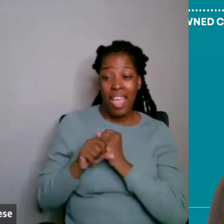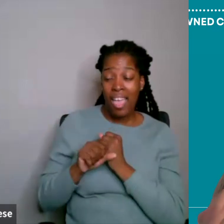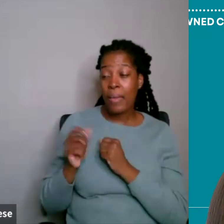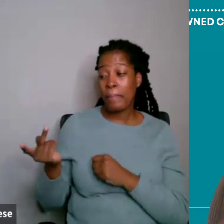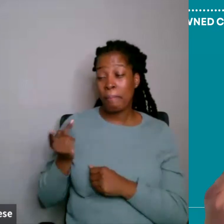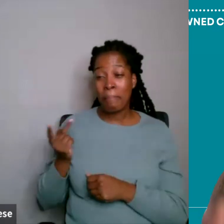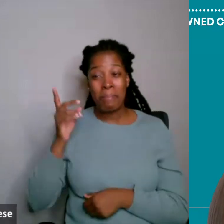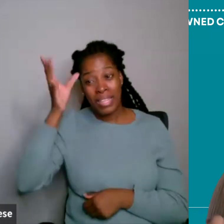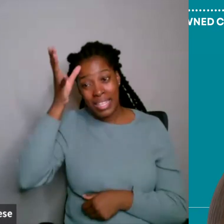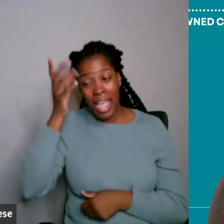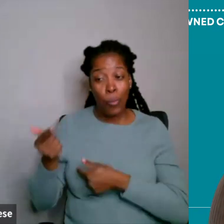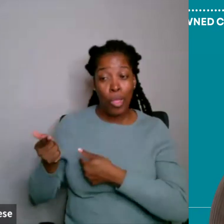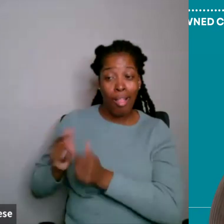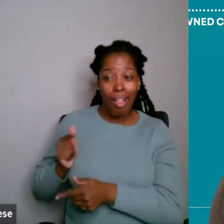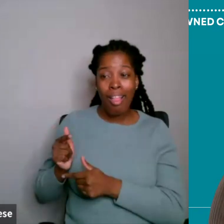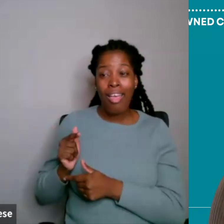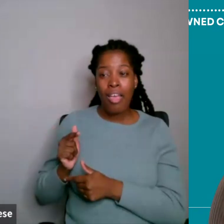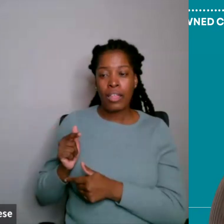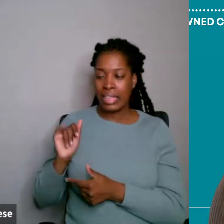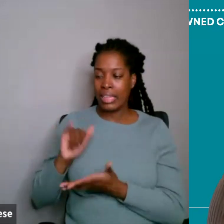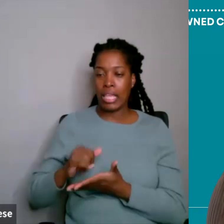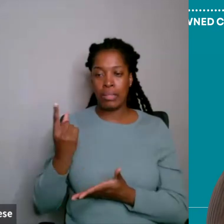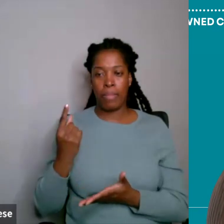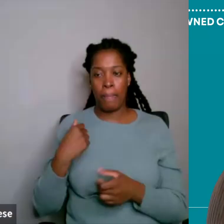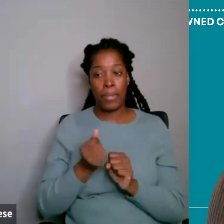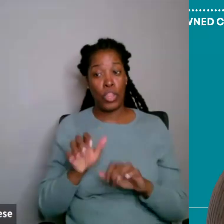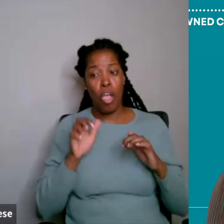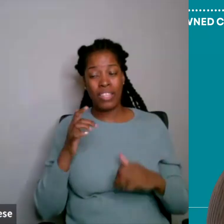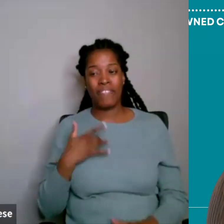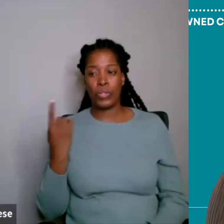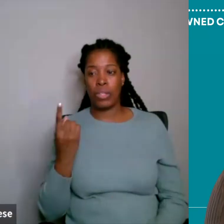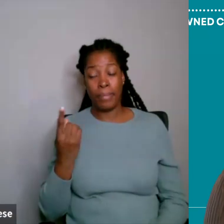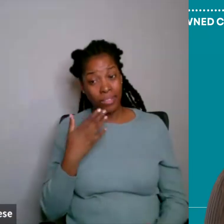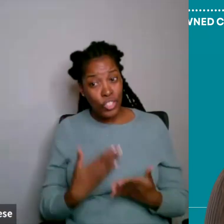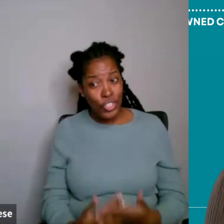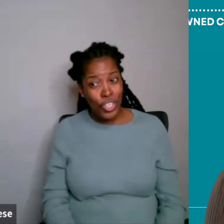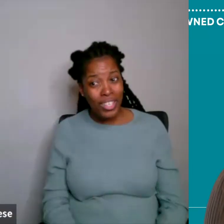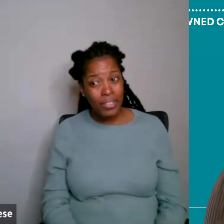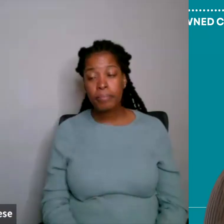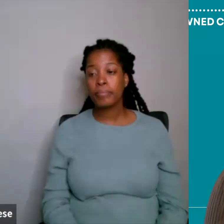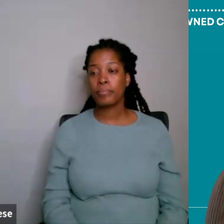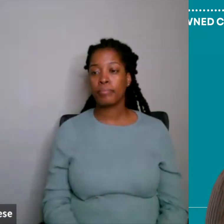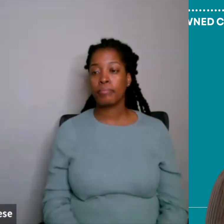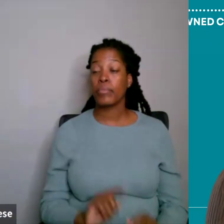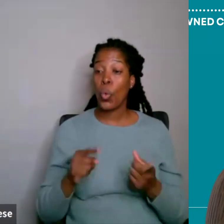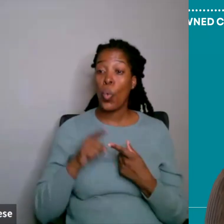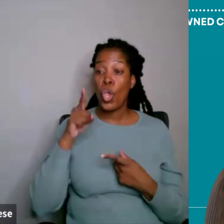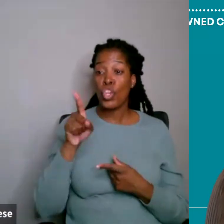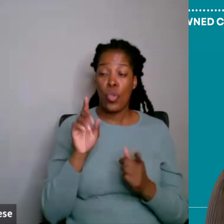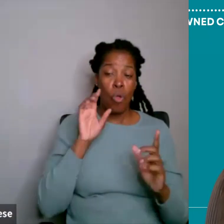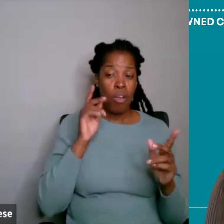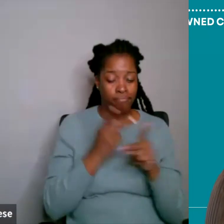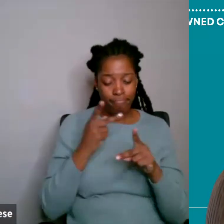that makes the audience feel something is good. And when you're mapping out your content